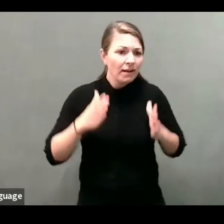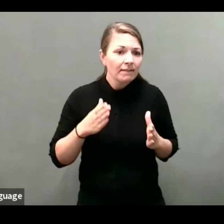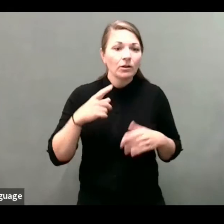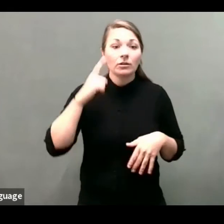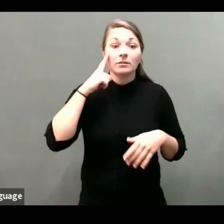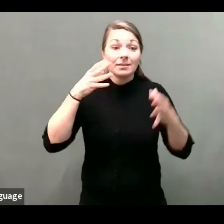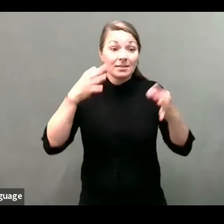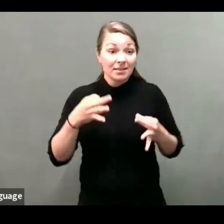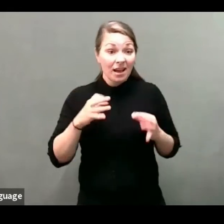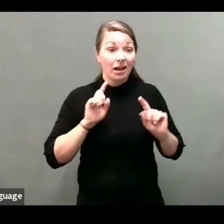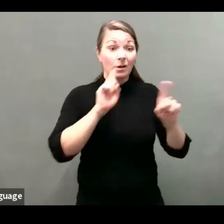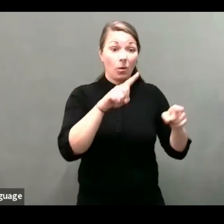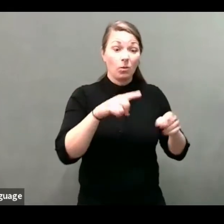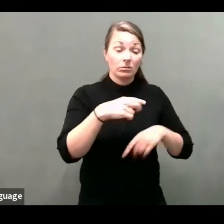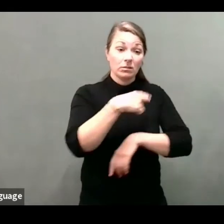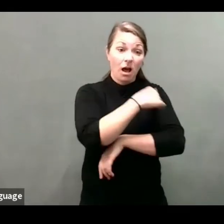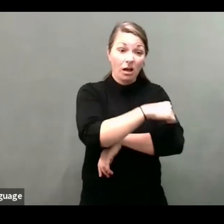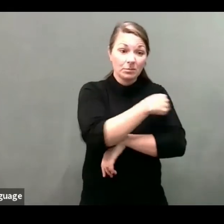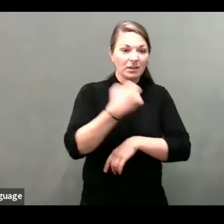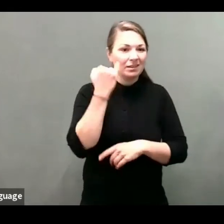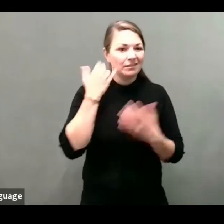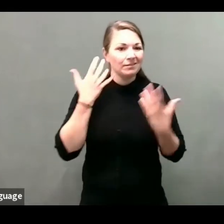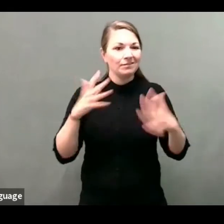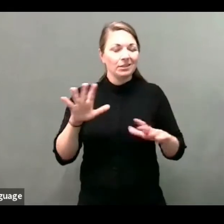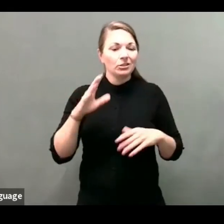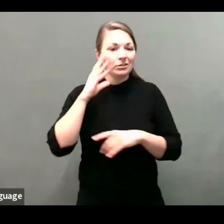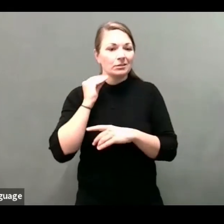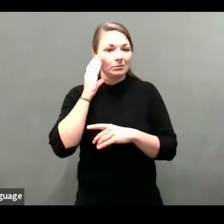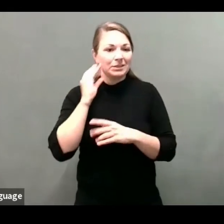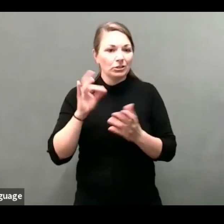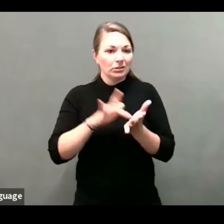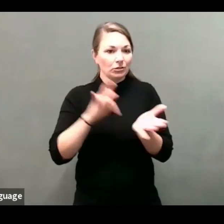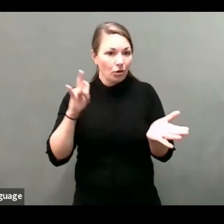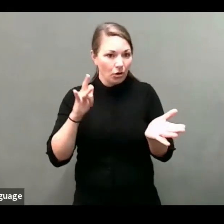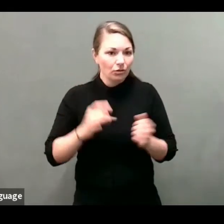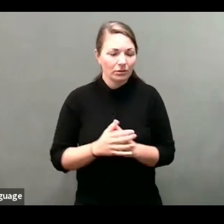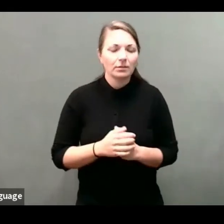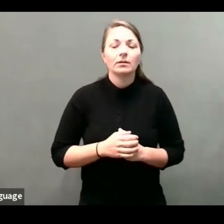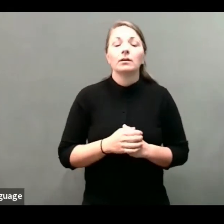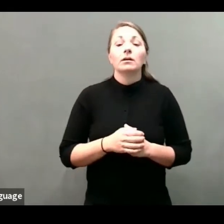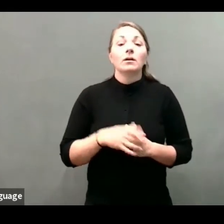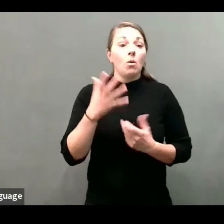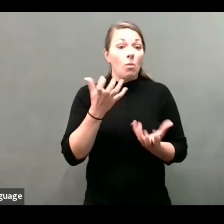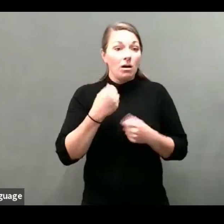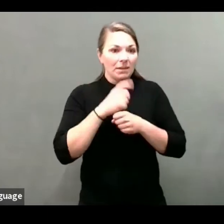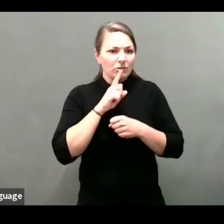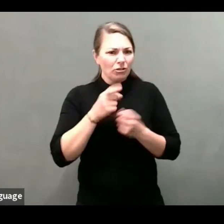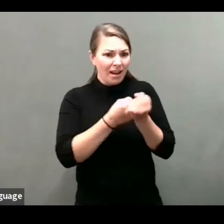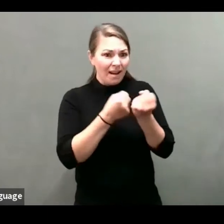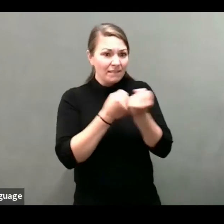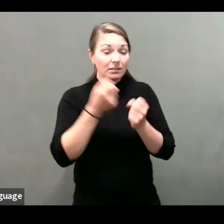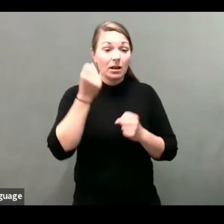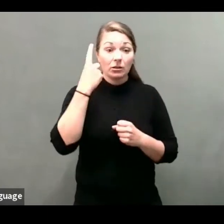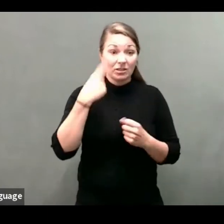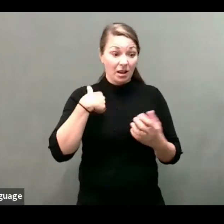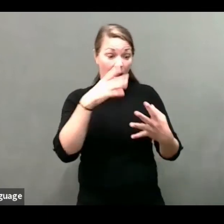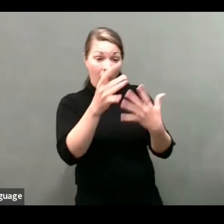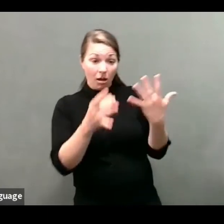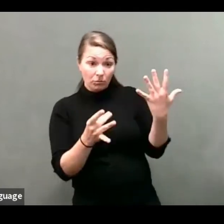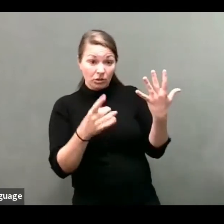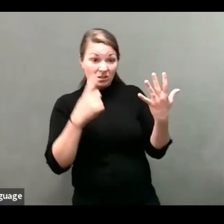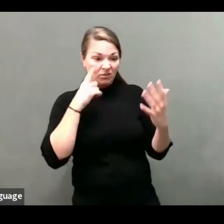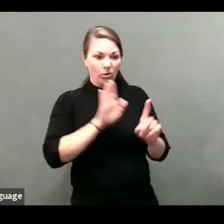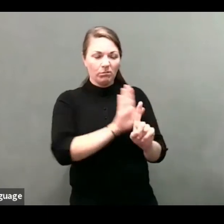choosing to go to the hospital after an assault. We want to make sure that advocates understand those options for survivors